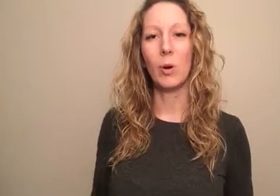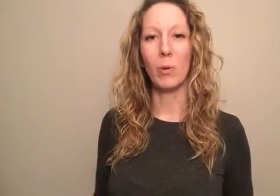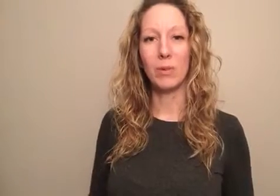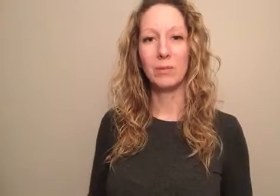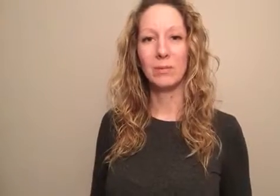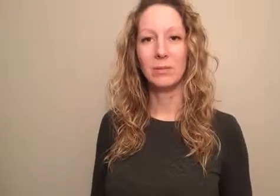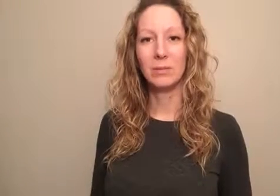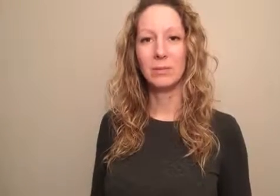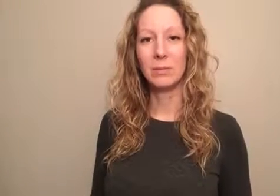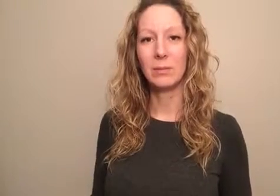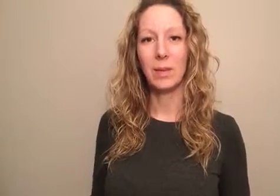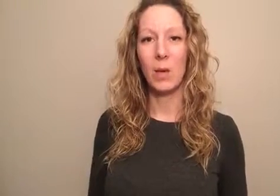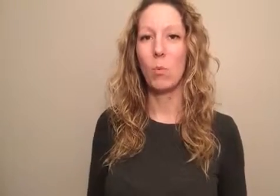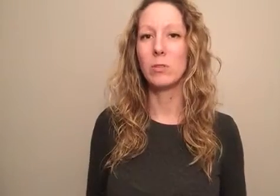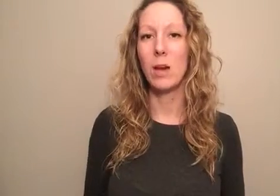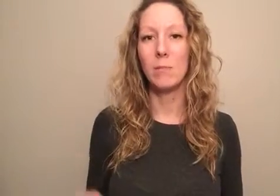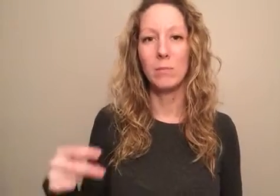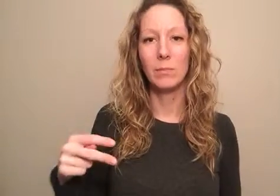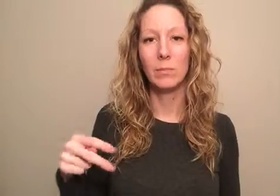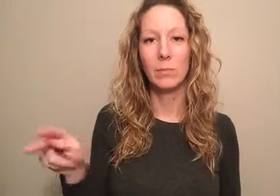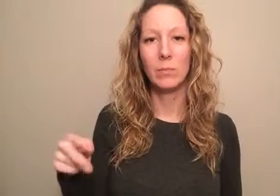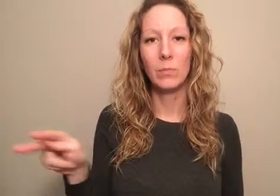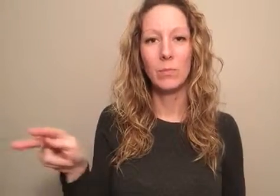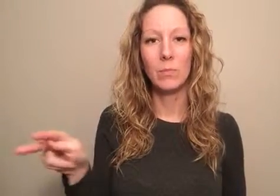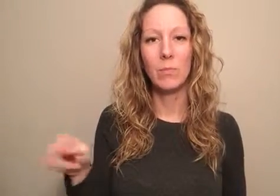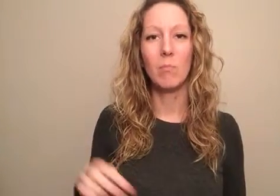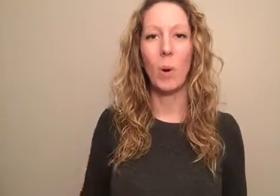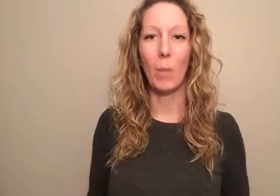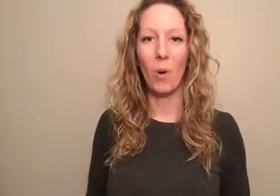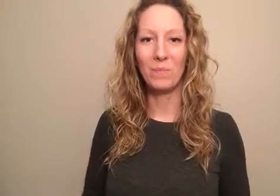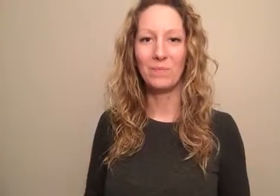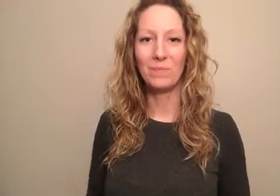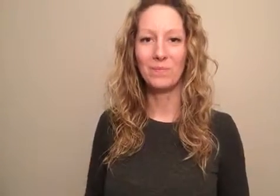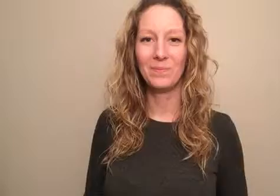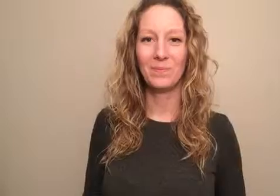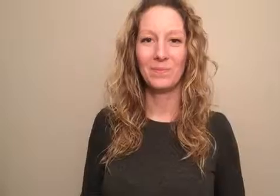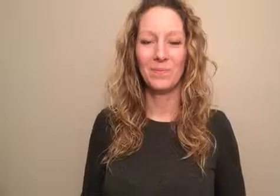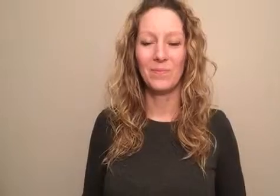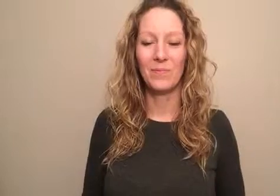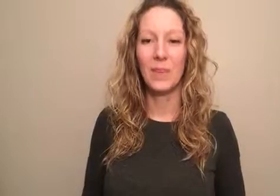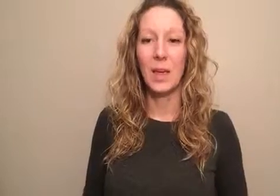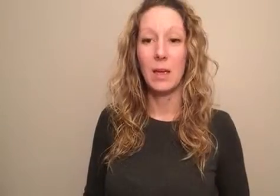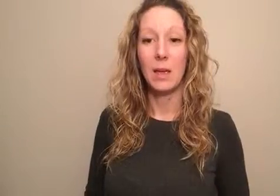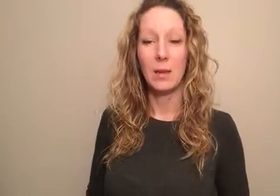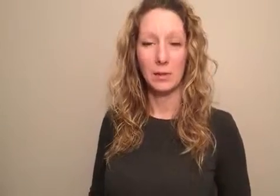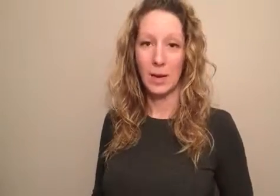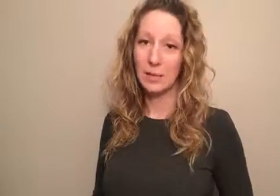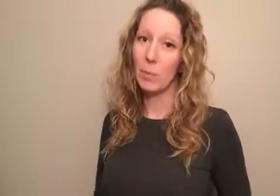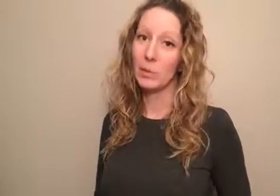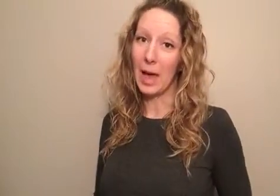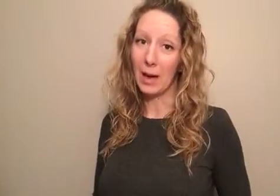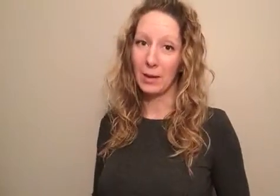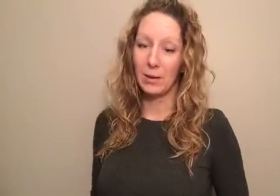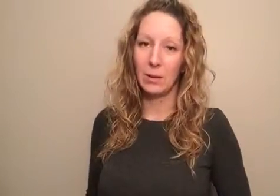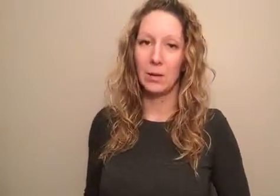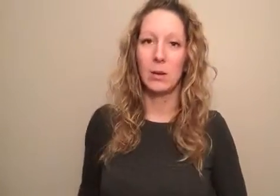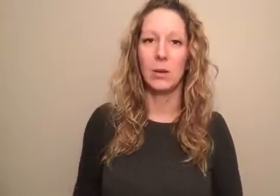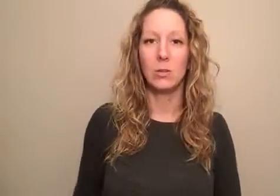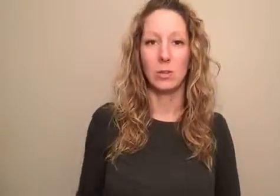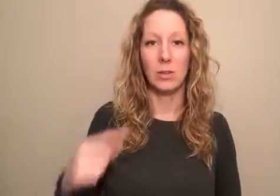purple. Okay, one more time, purple. The next sign is black. So you're just going to take